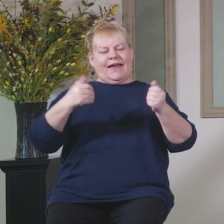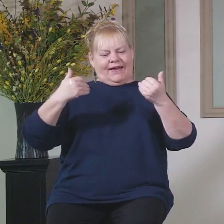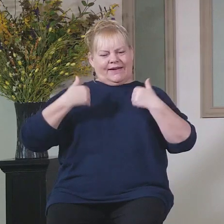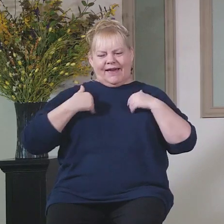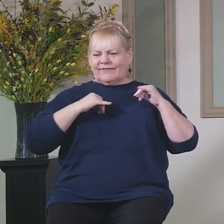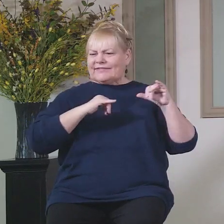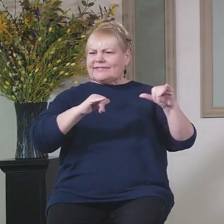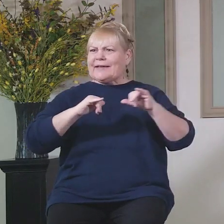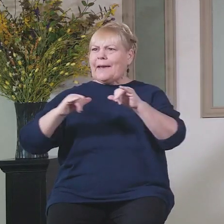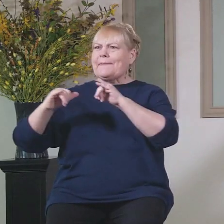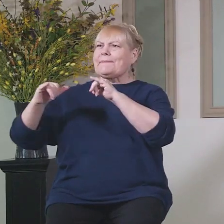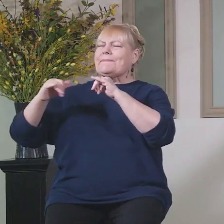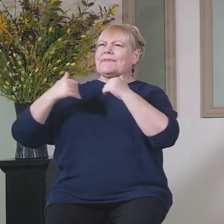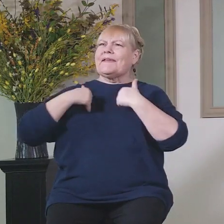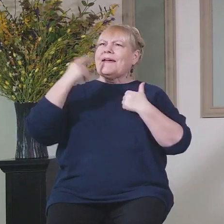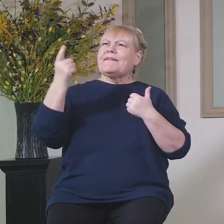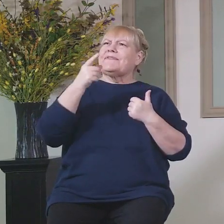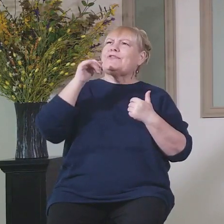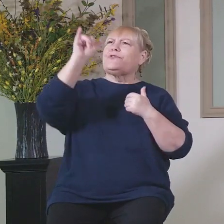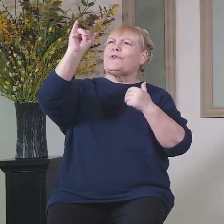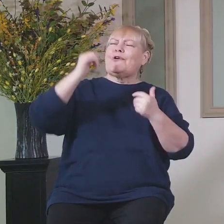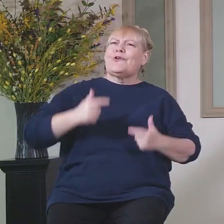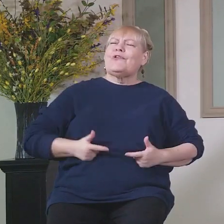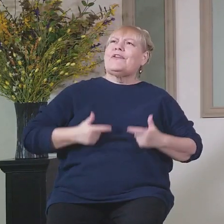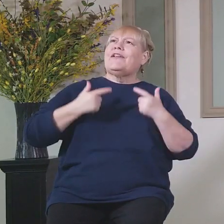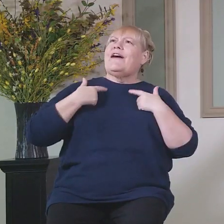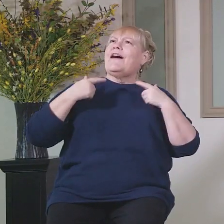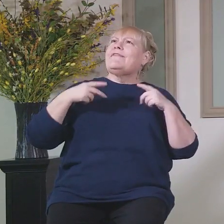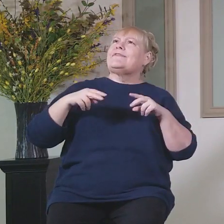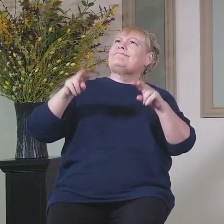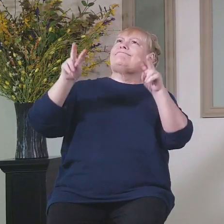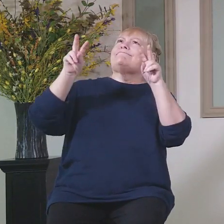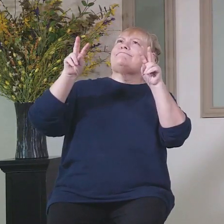kind of eternal life.